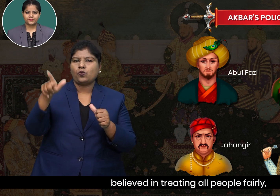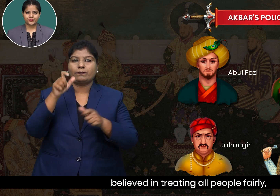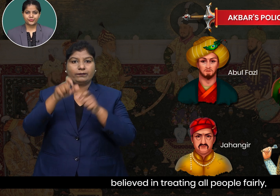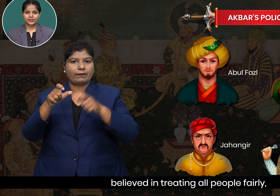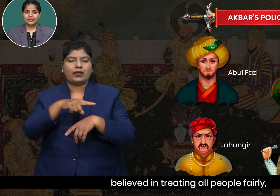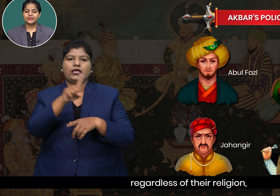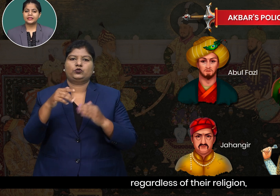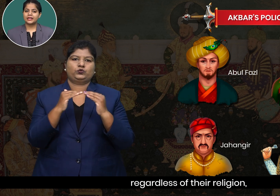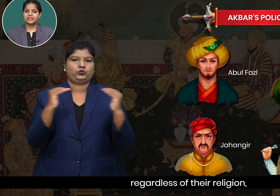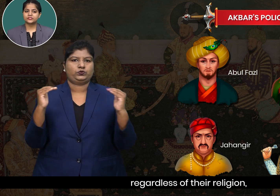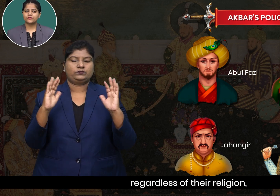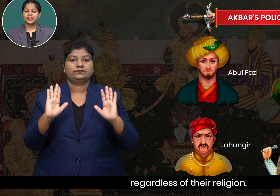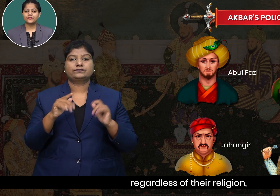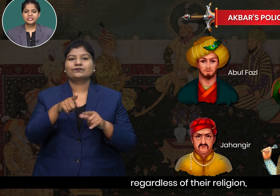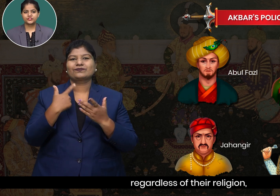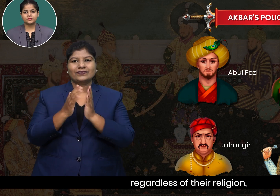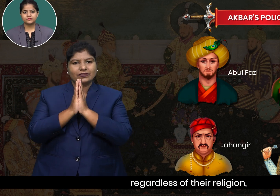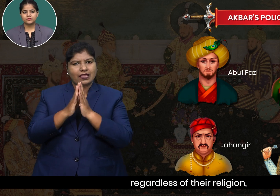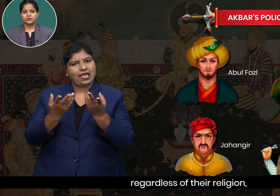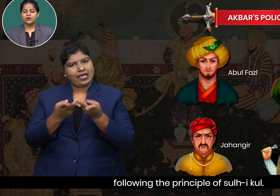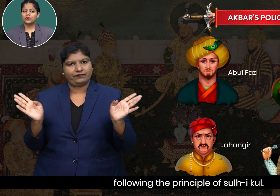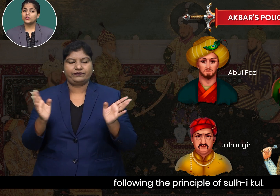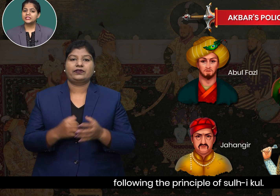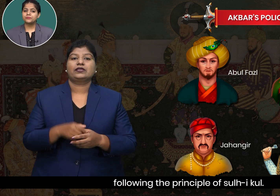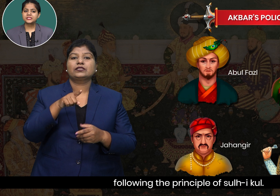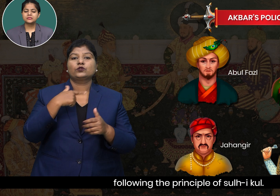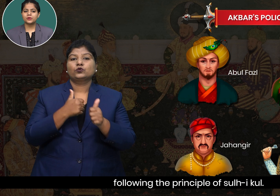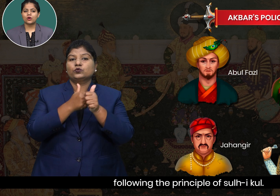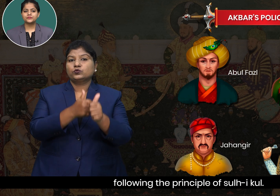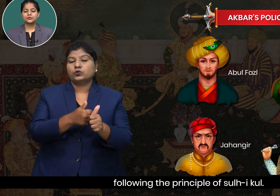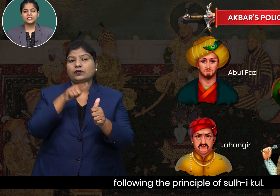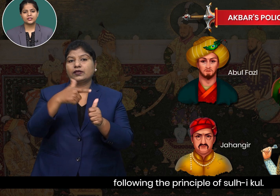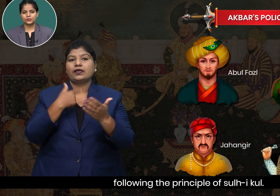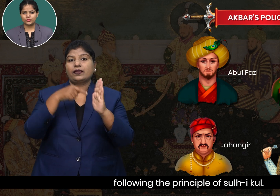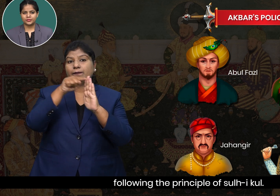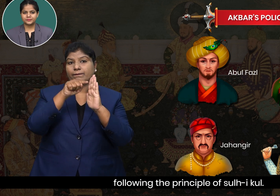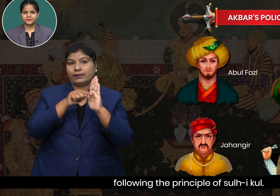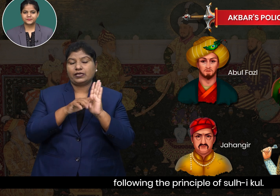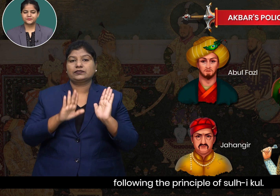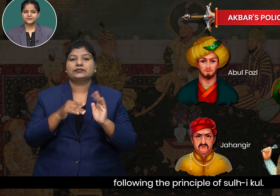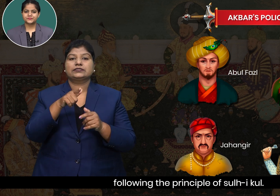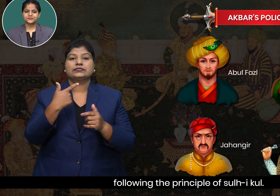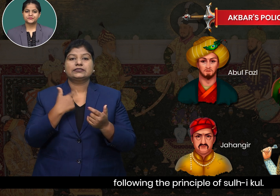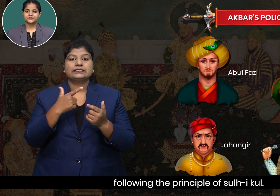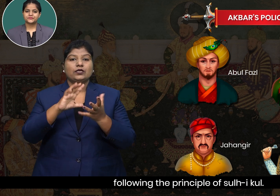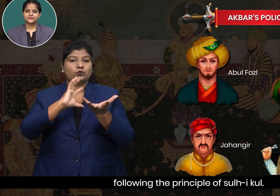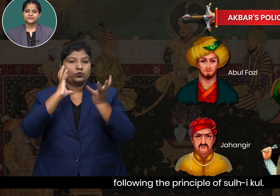fairly, regardless of their religion, following the principle of sulh-e-kul.